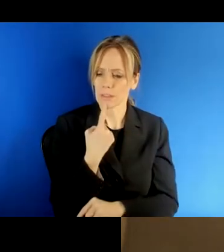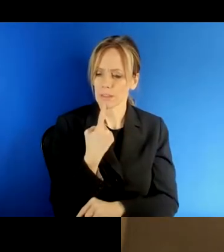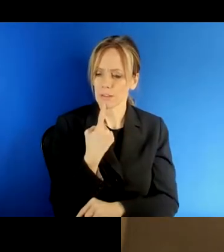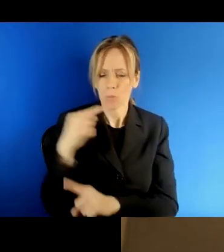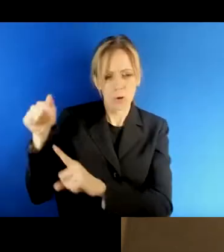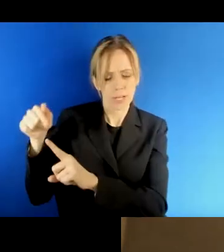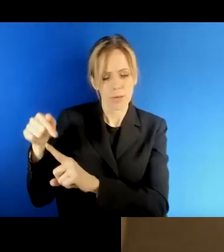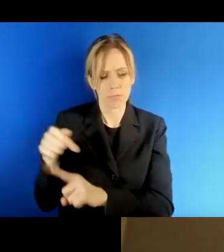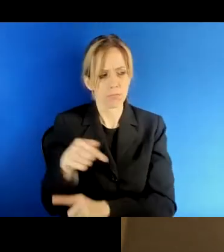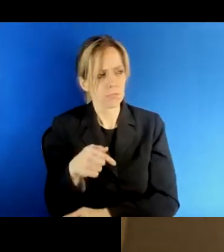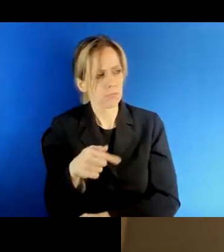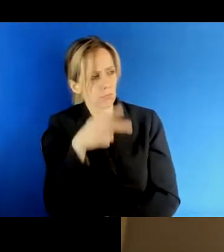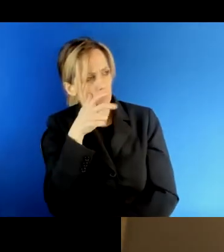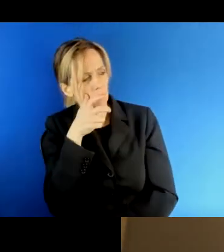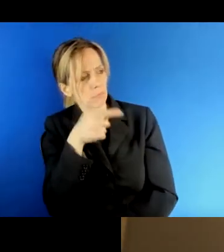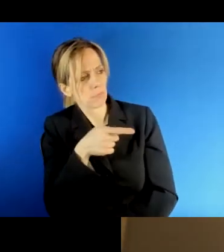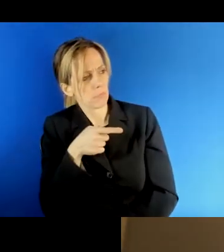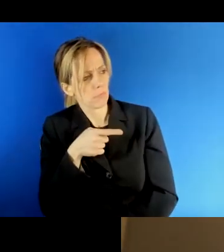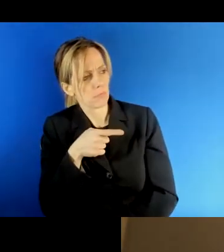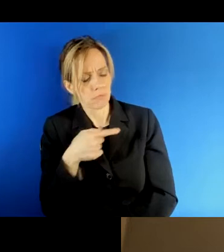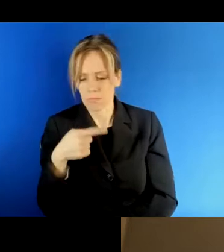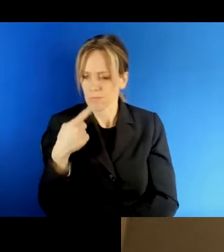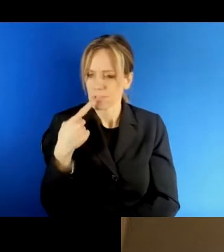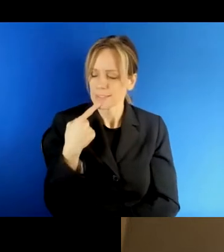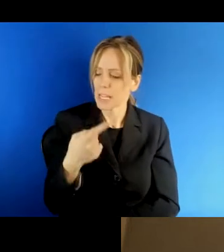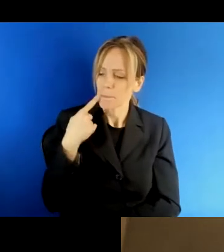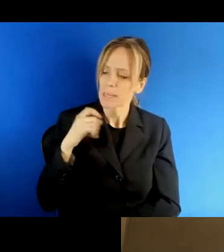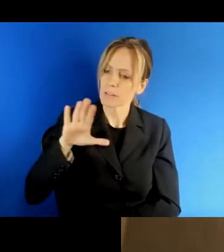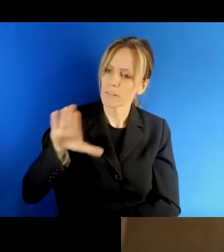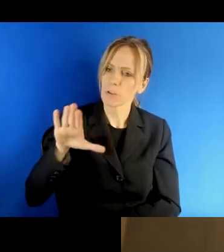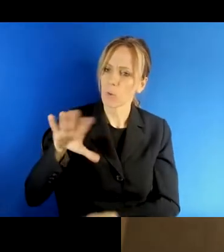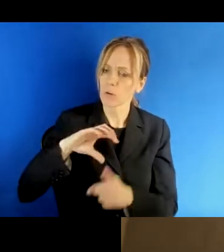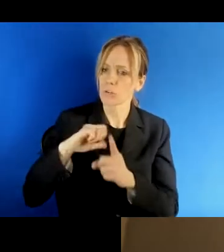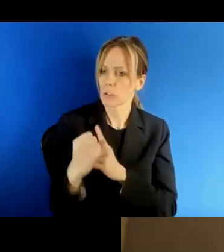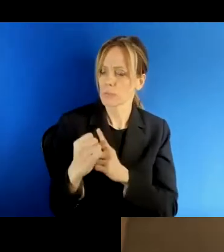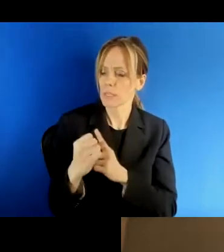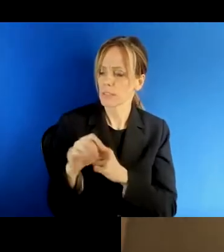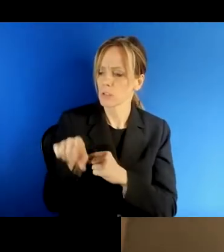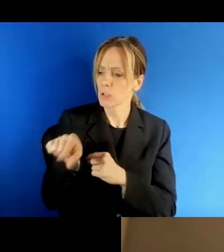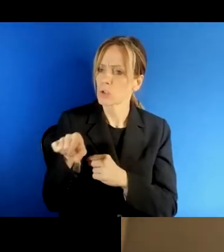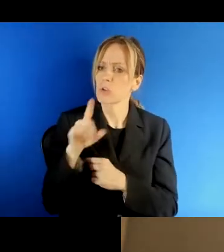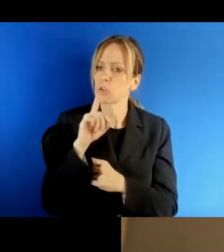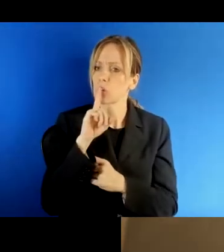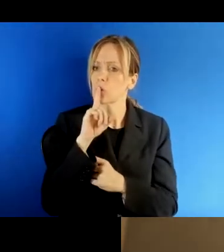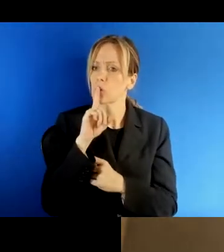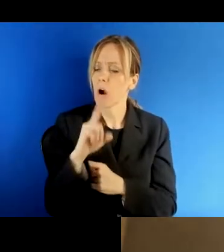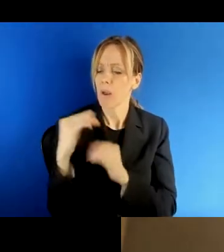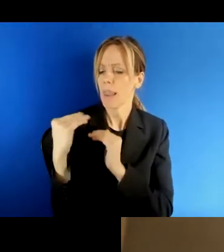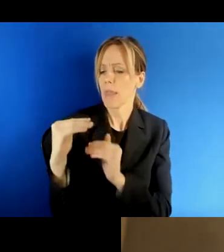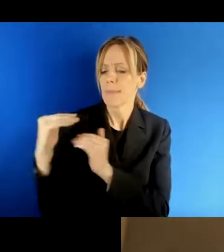told that because of your circumstances, you are limited